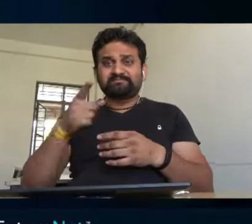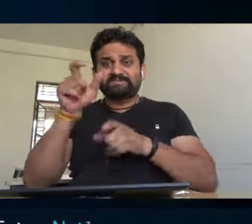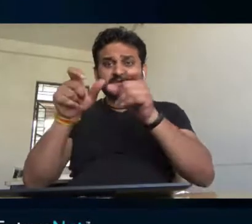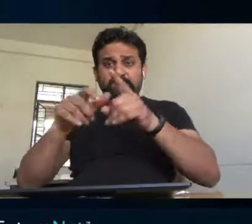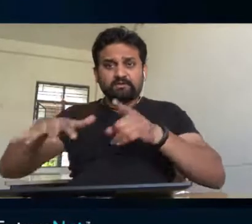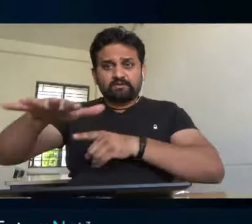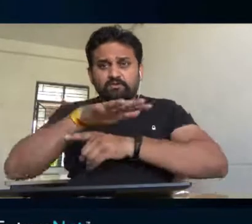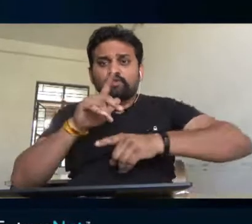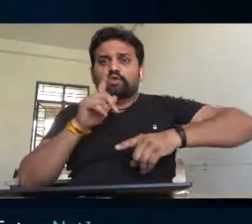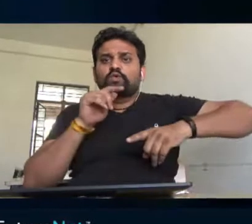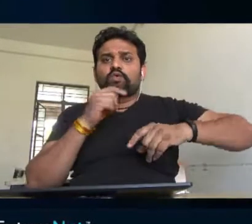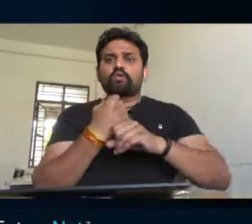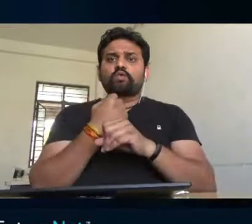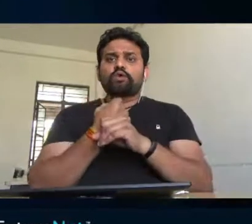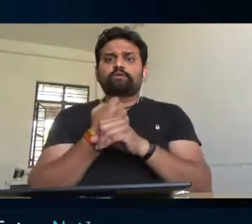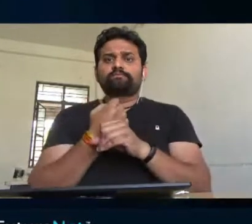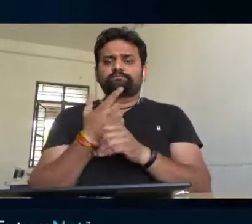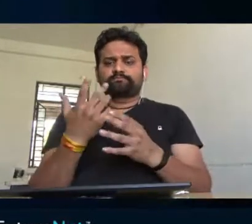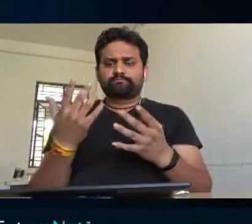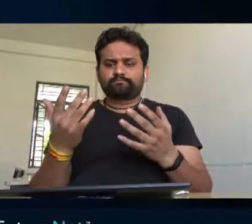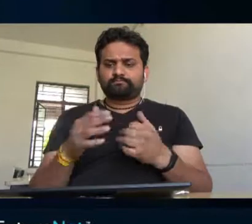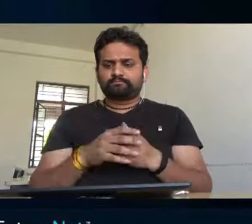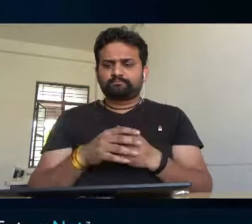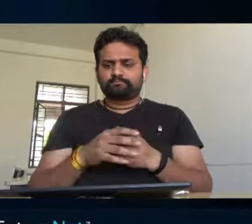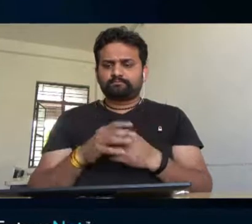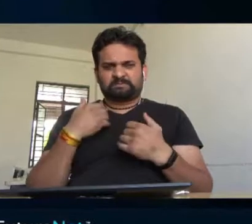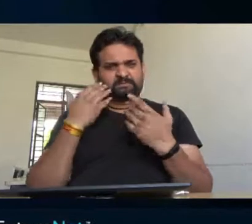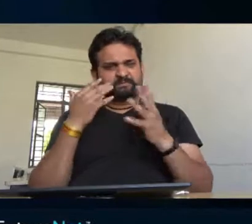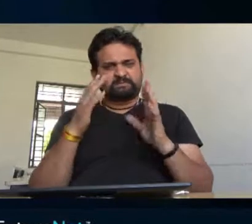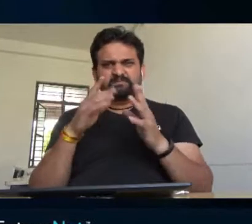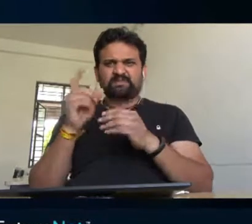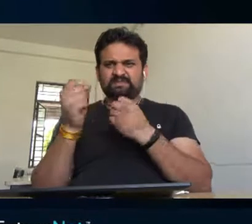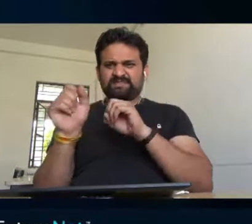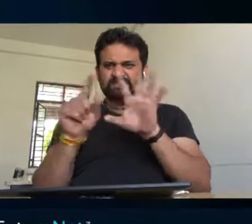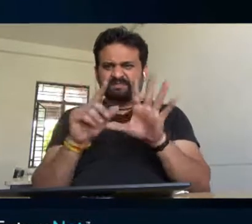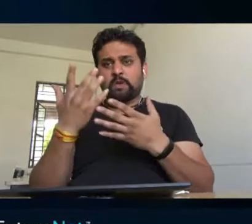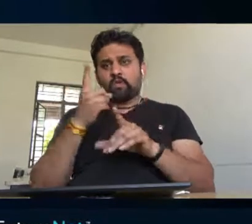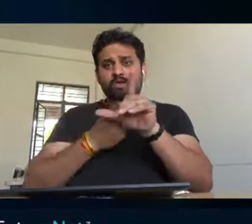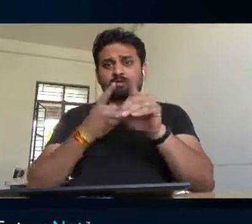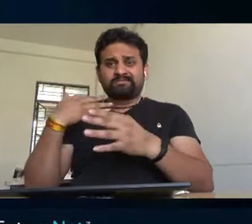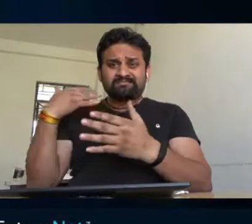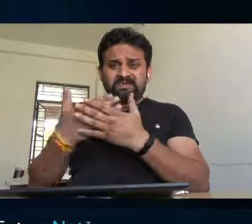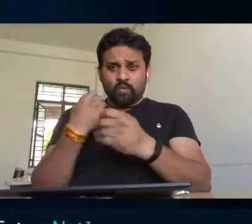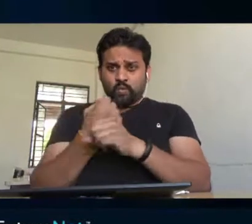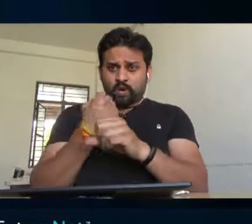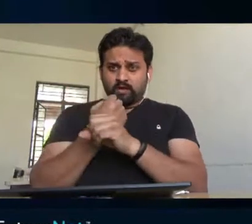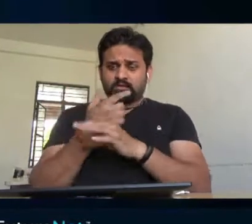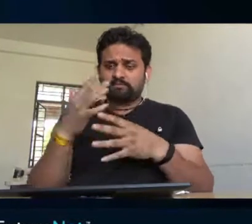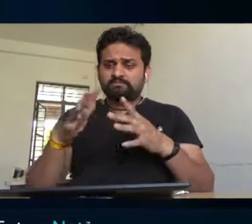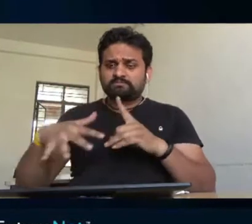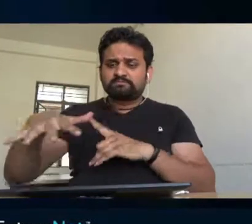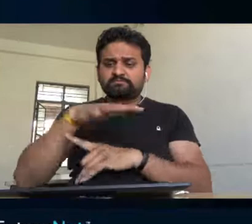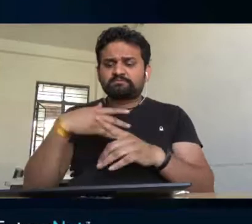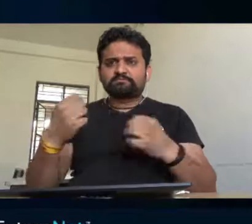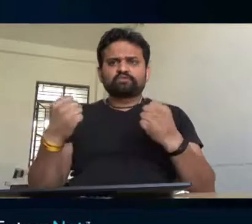the presentation, people cannot say to you anymore no. There is no after I don't know 6